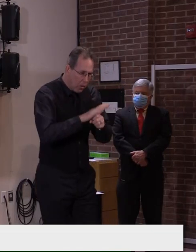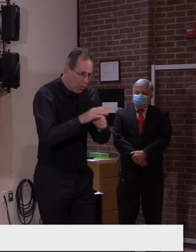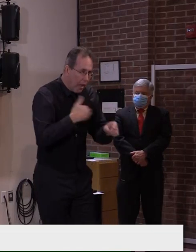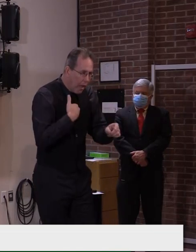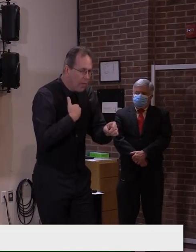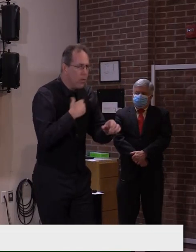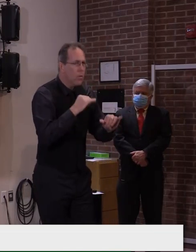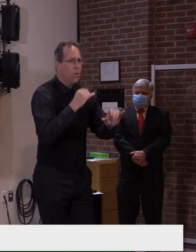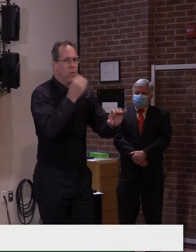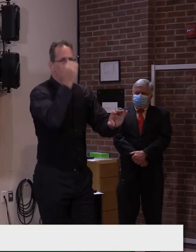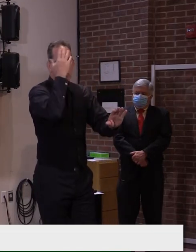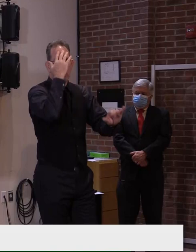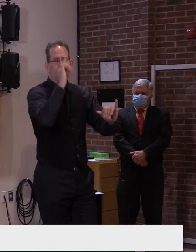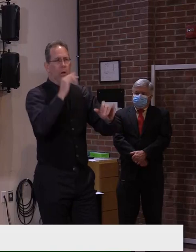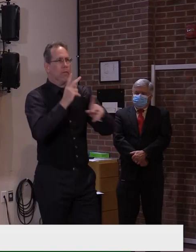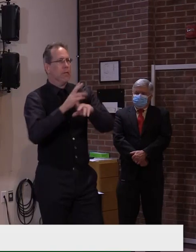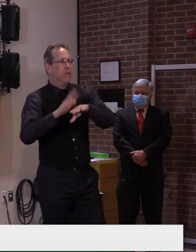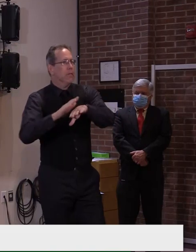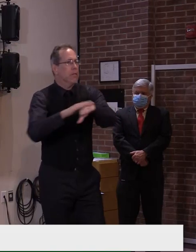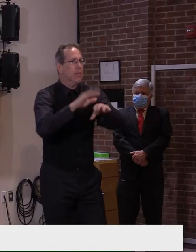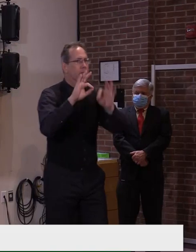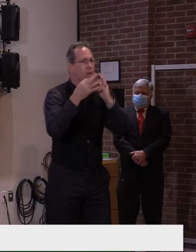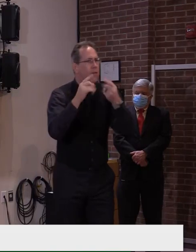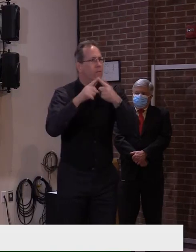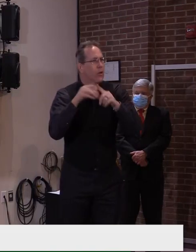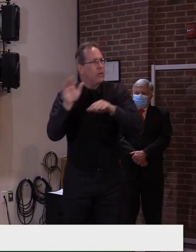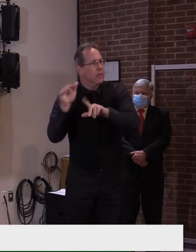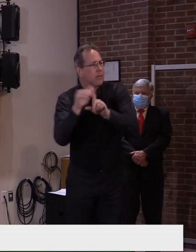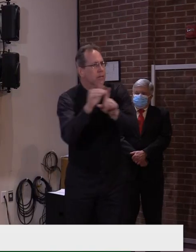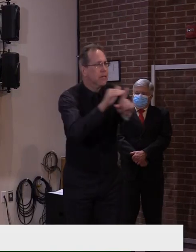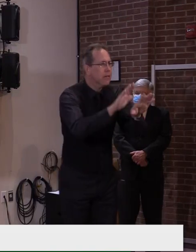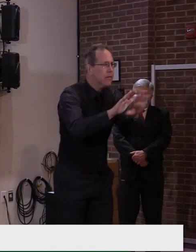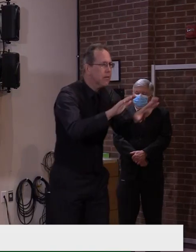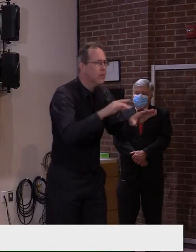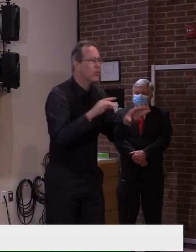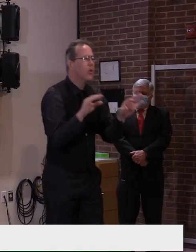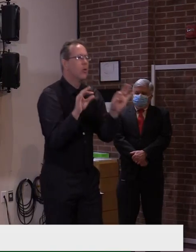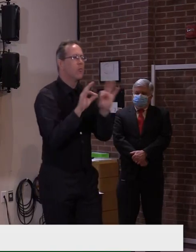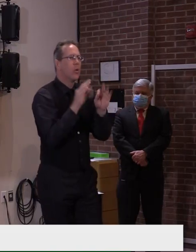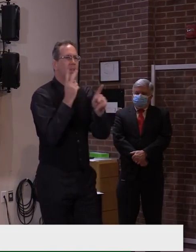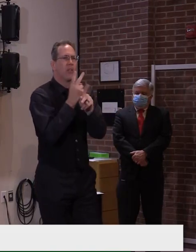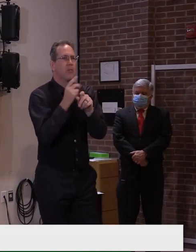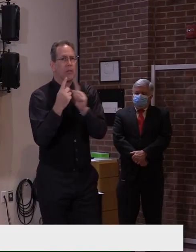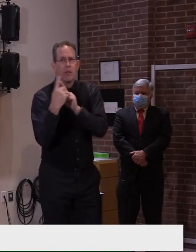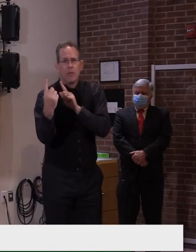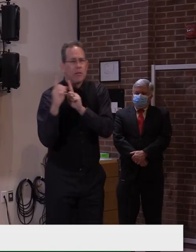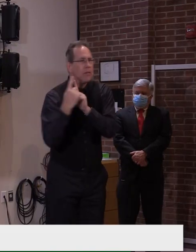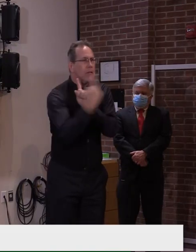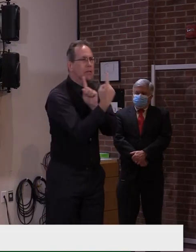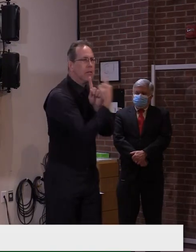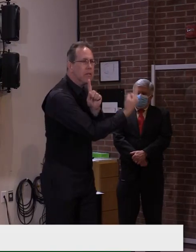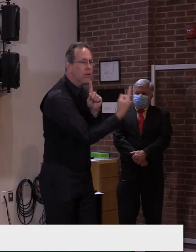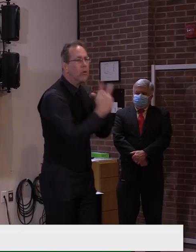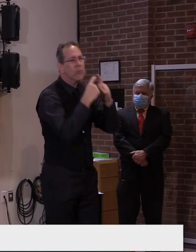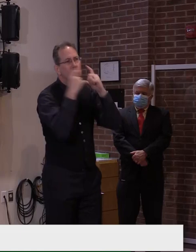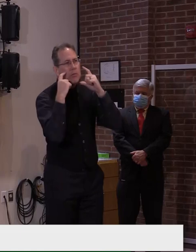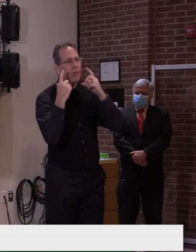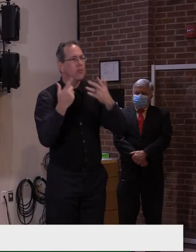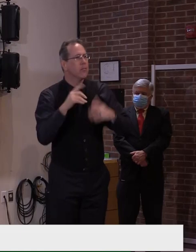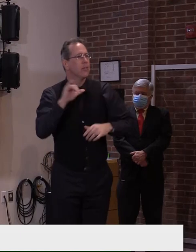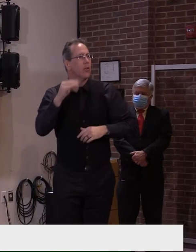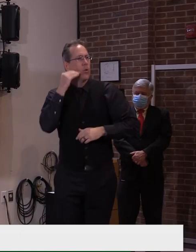that somebody was positive, and it changed the whole planning for the holiday. But they could make that